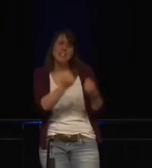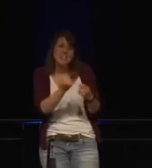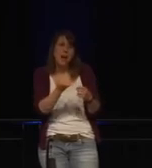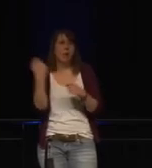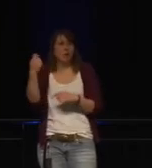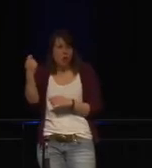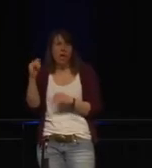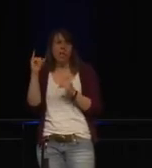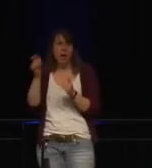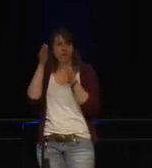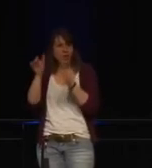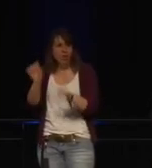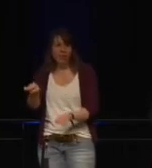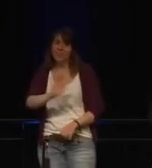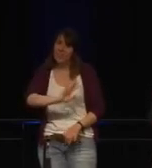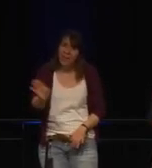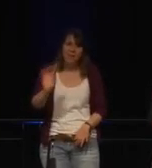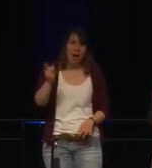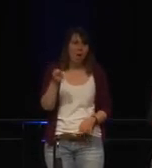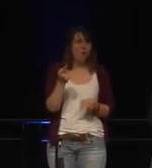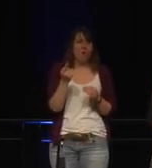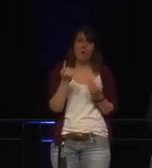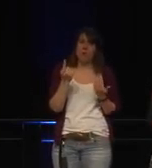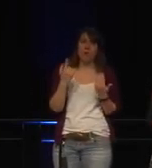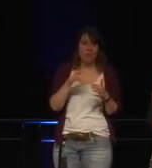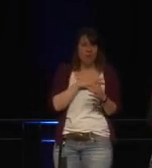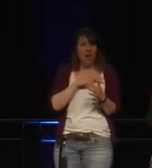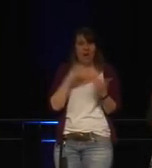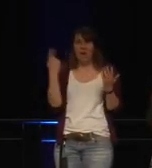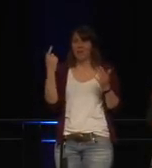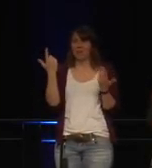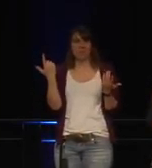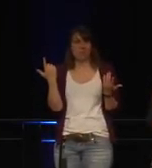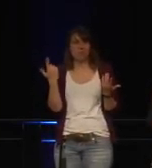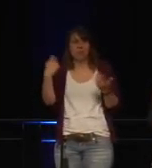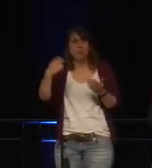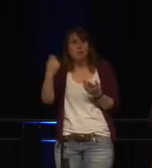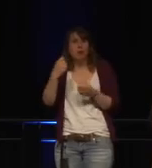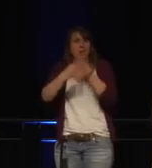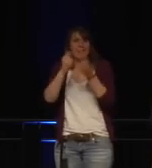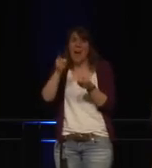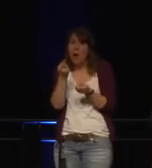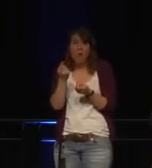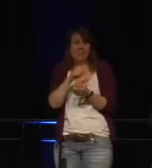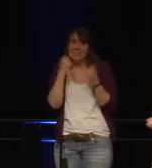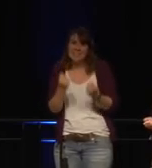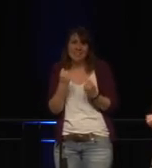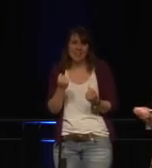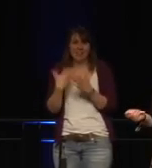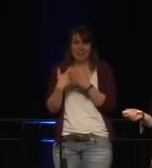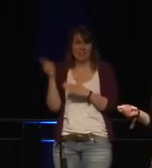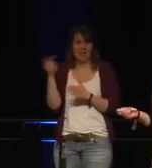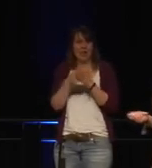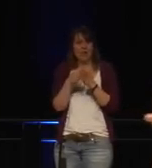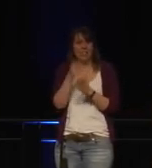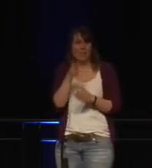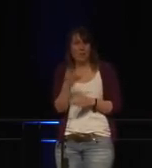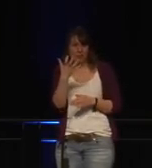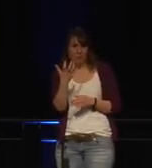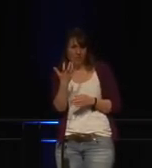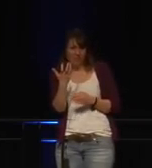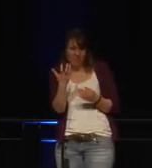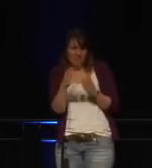Also, this toy is really expensive. So, you can't say it's only the cheap stuff that